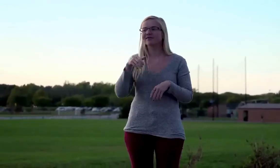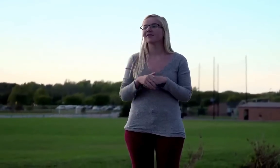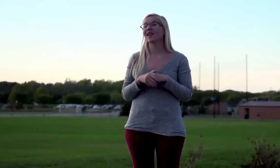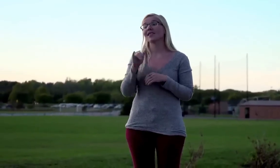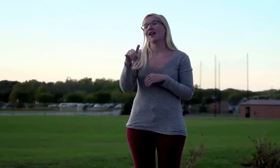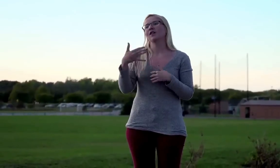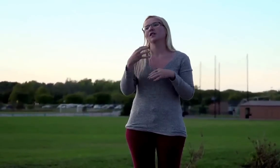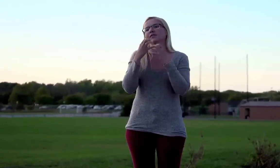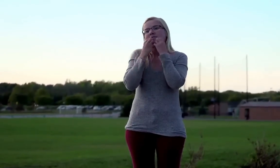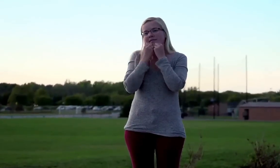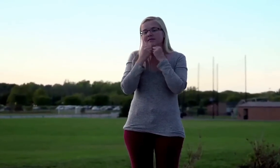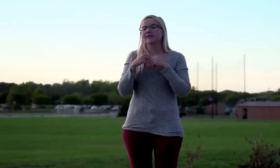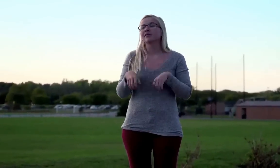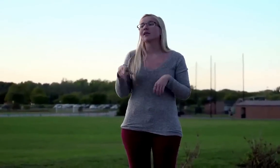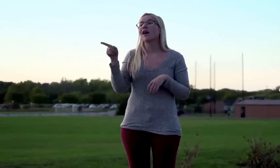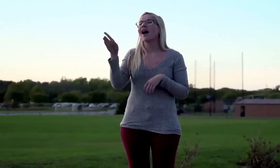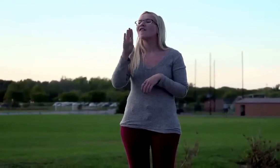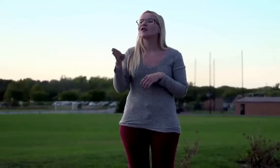stuck with it.